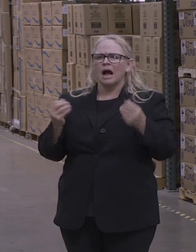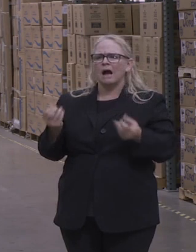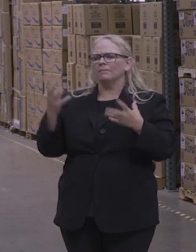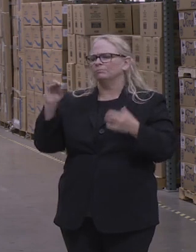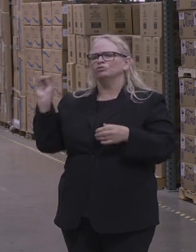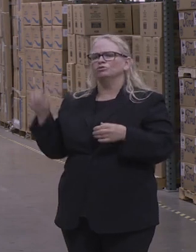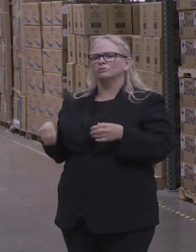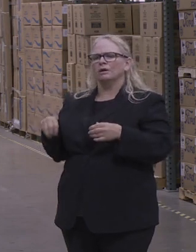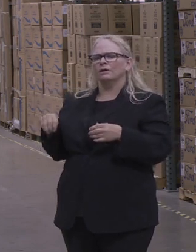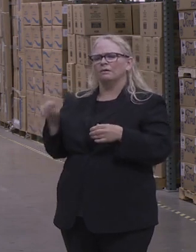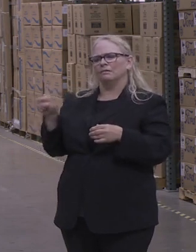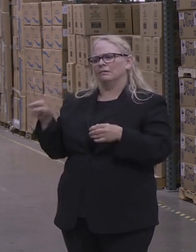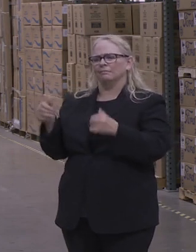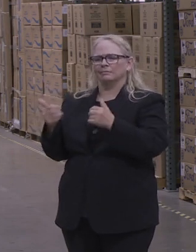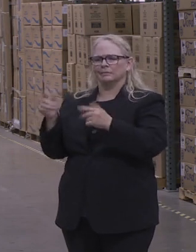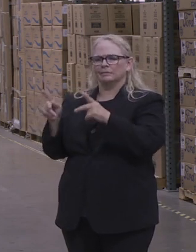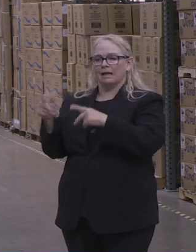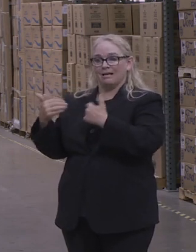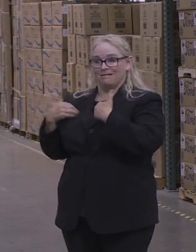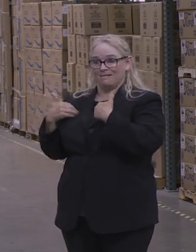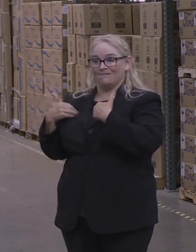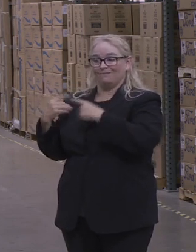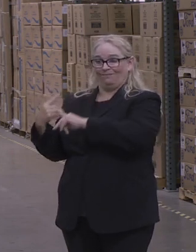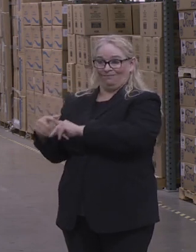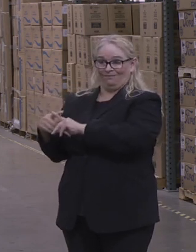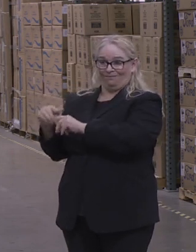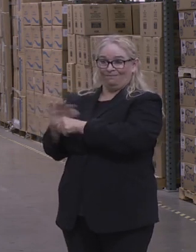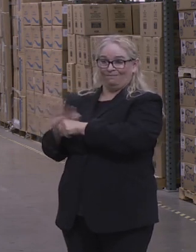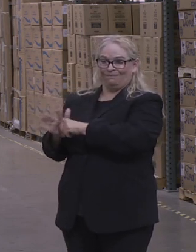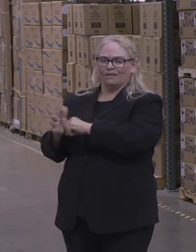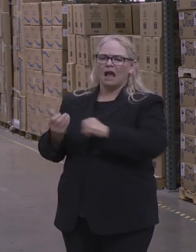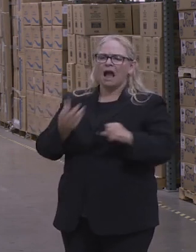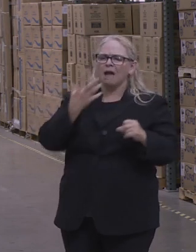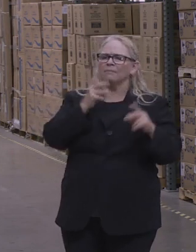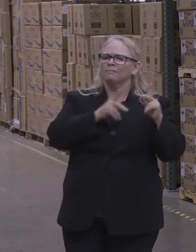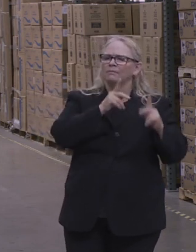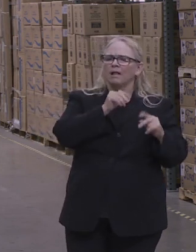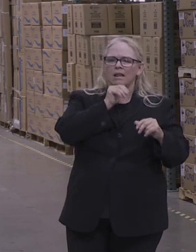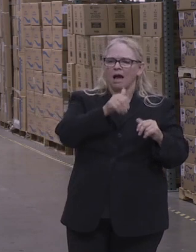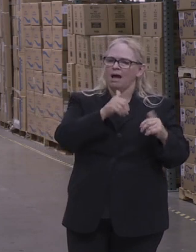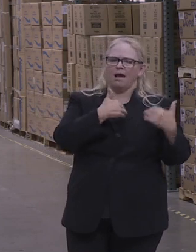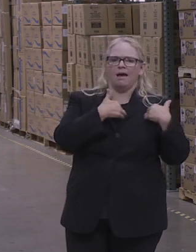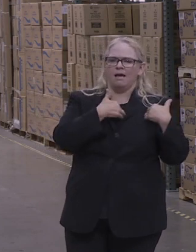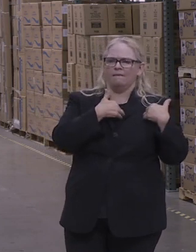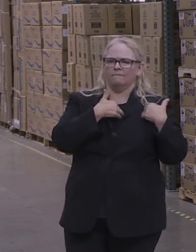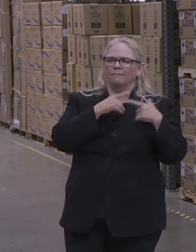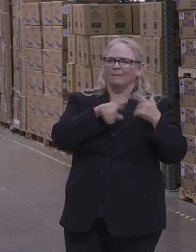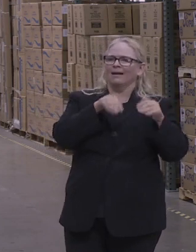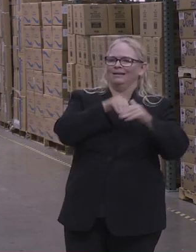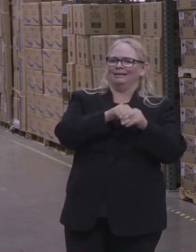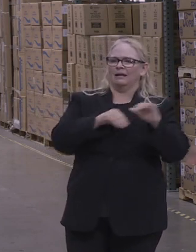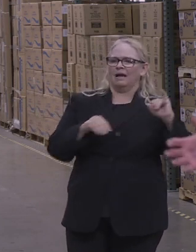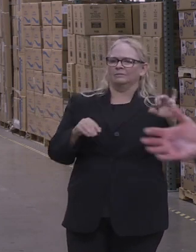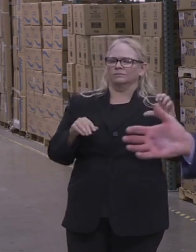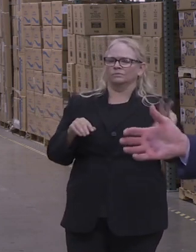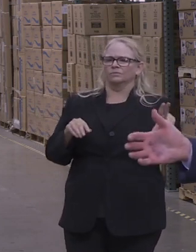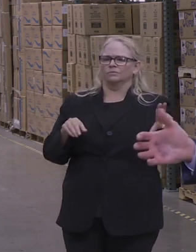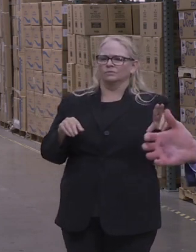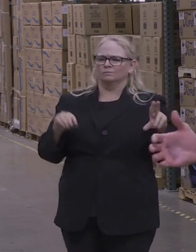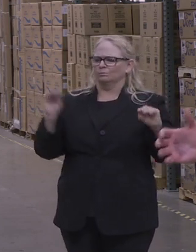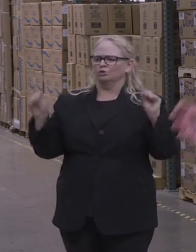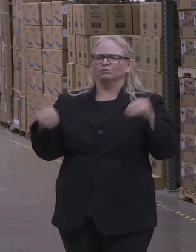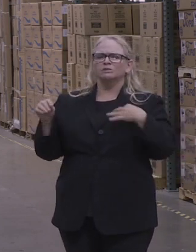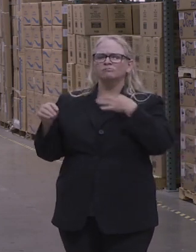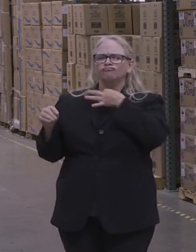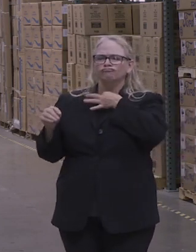in fact, we do that on a consistent basis. I did that very specific presentation we put out Monday. I'd encourage you for purposes,